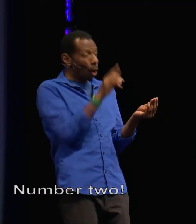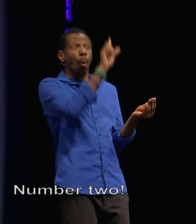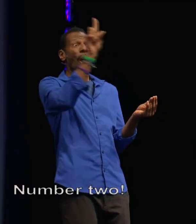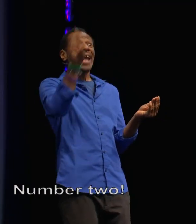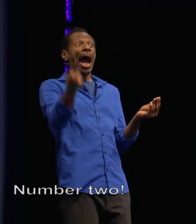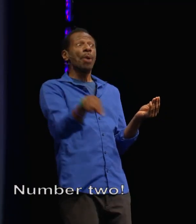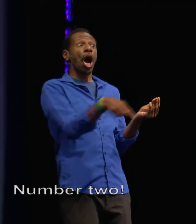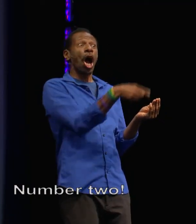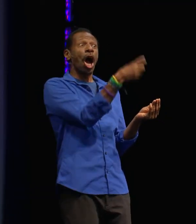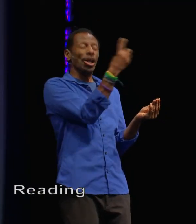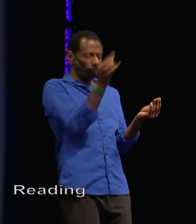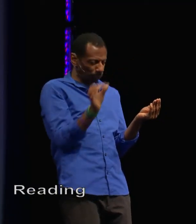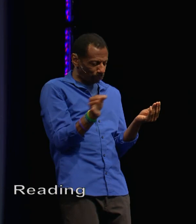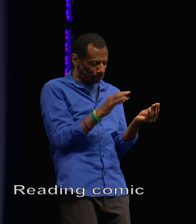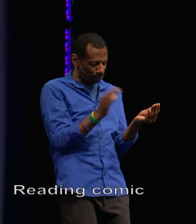1 hour.